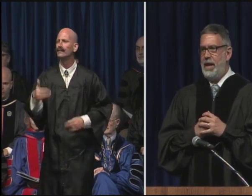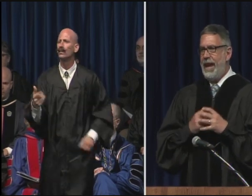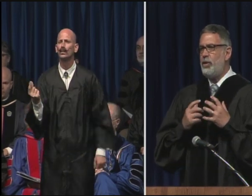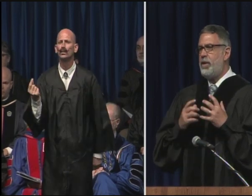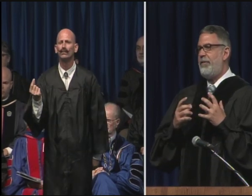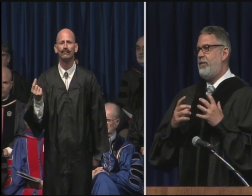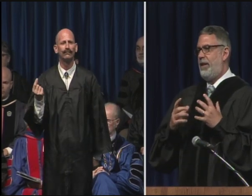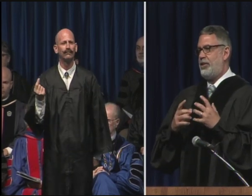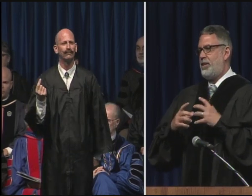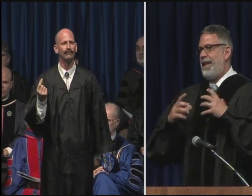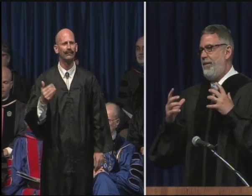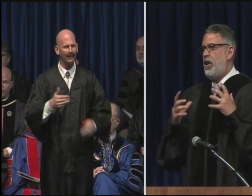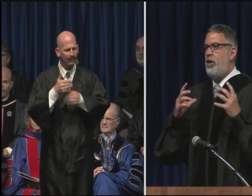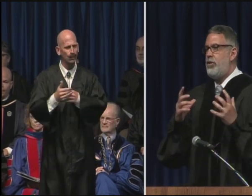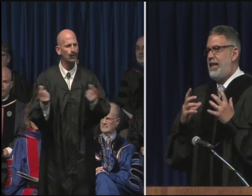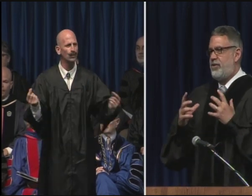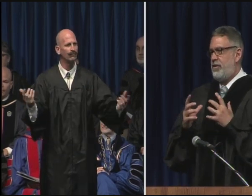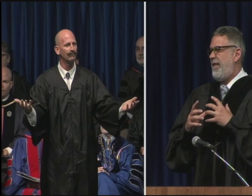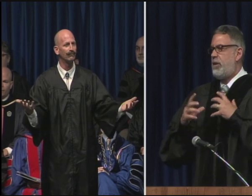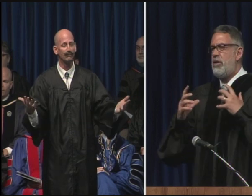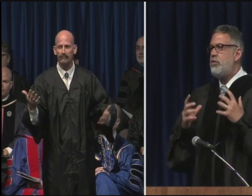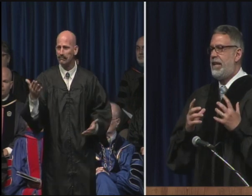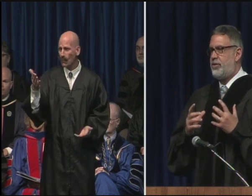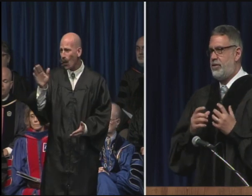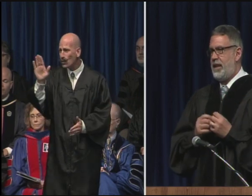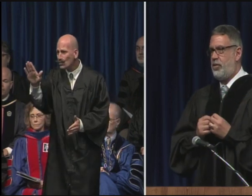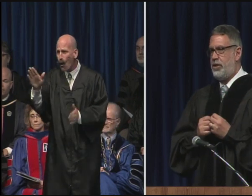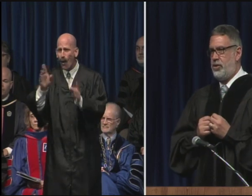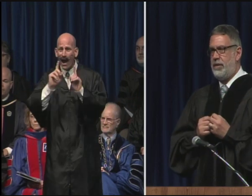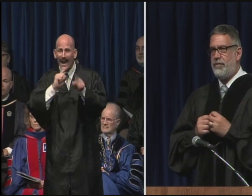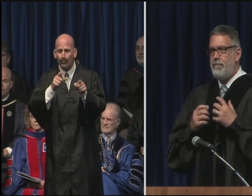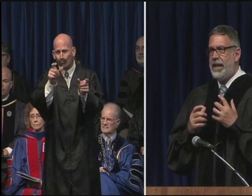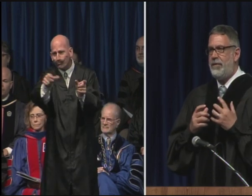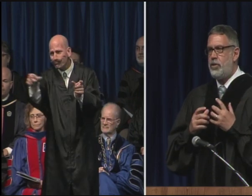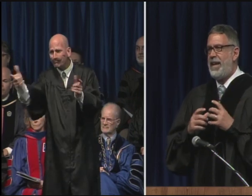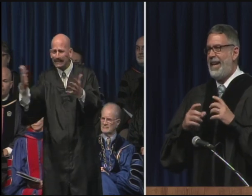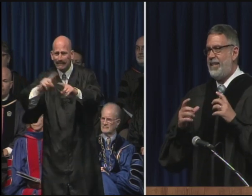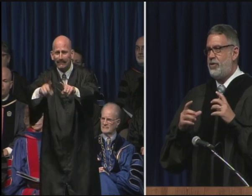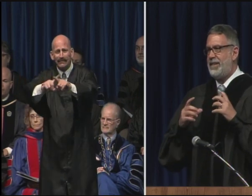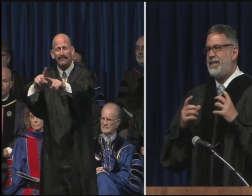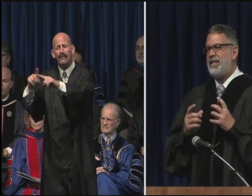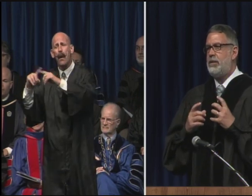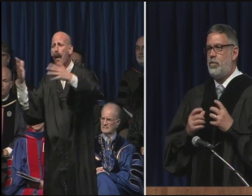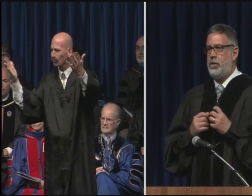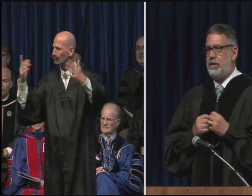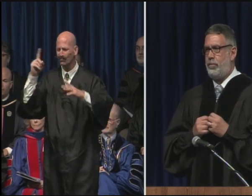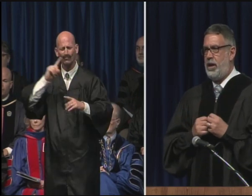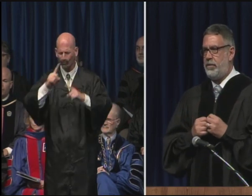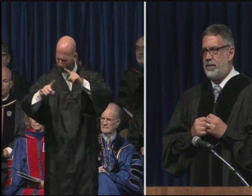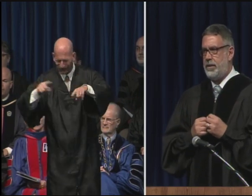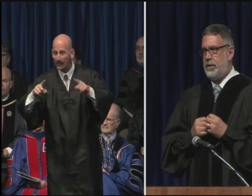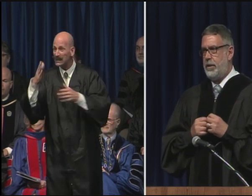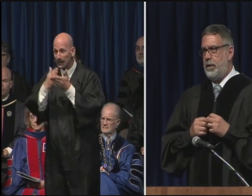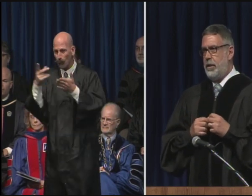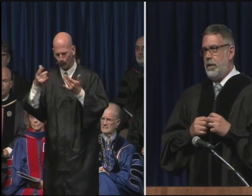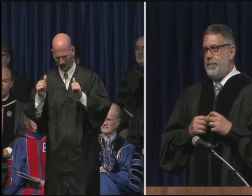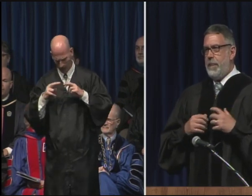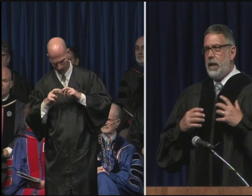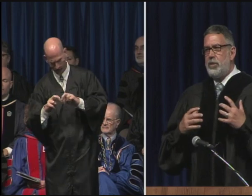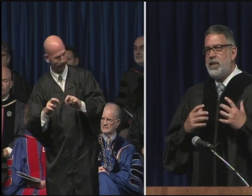Every one of our graduates will have their own answer to that question. And for many of you, that answer is still a work in progress. So as I thought